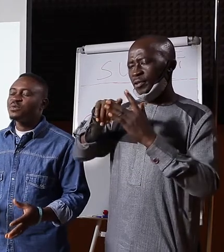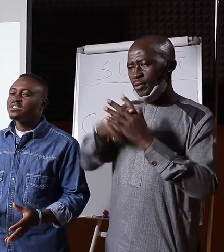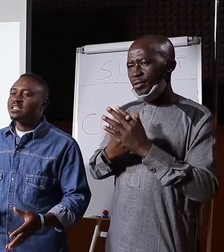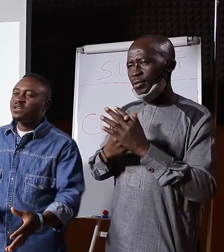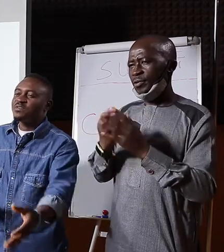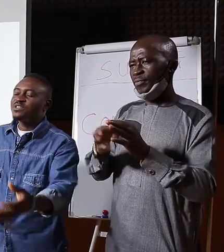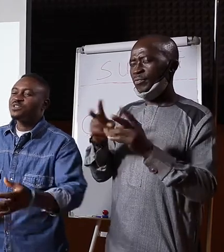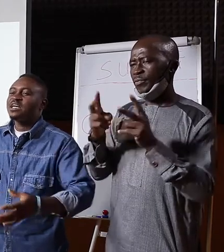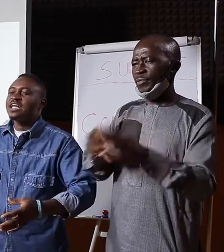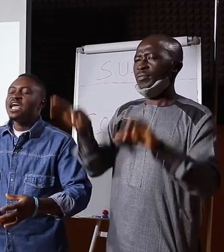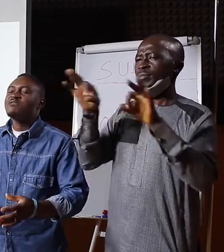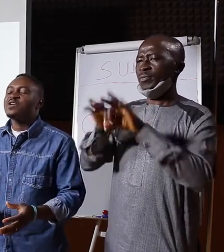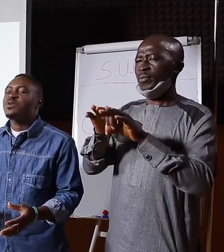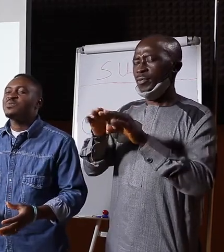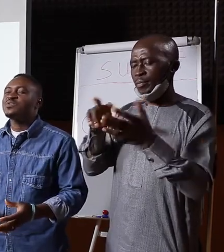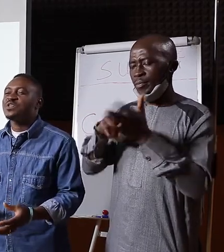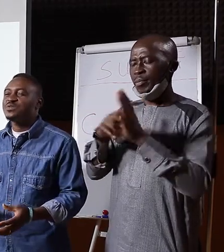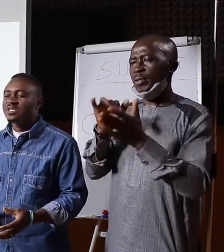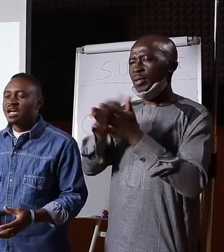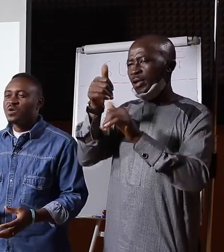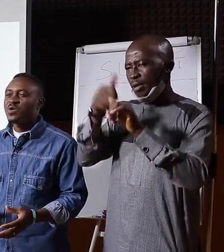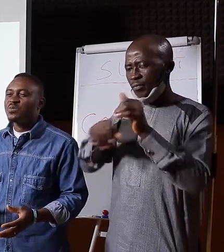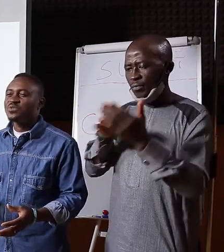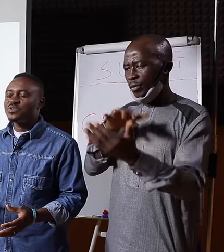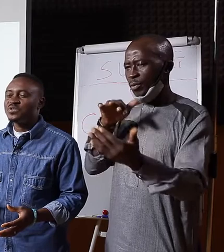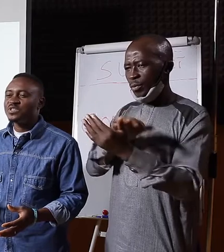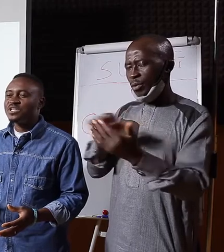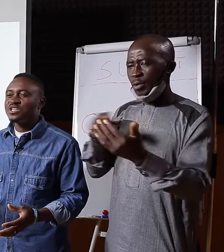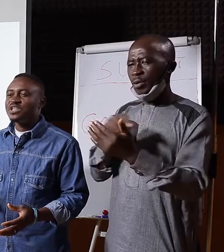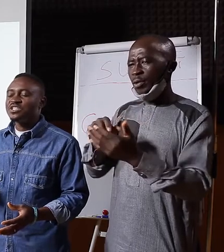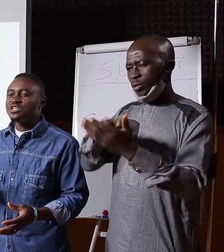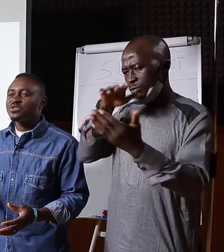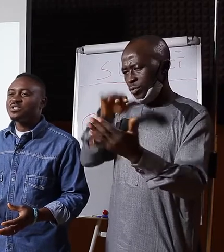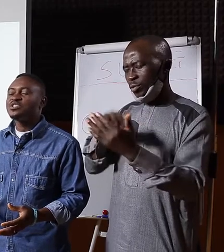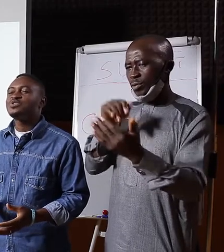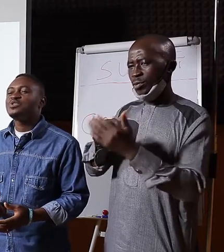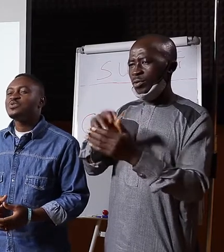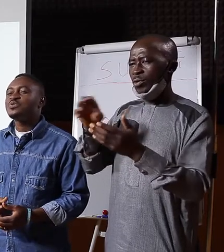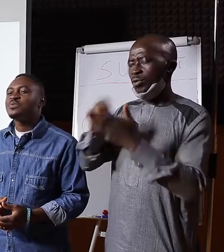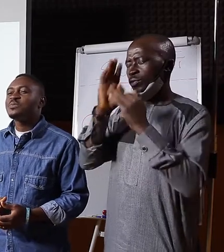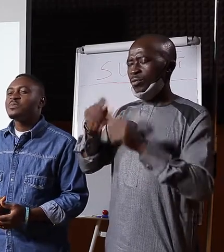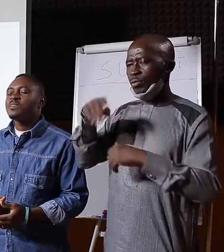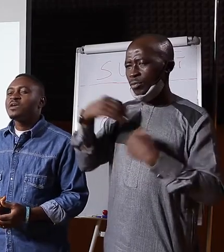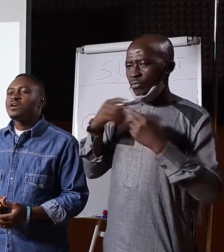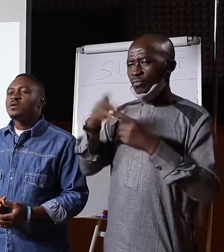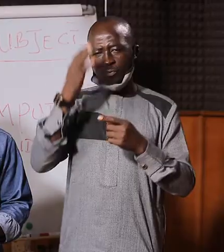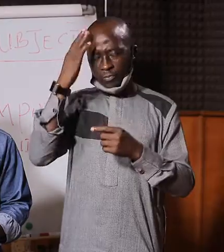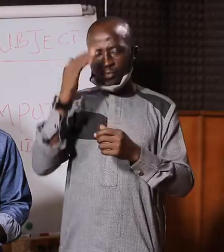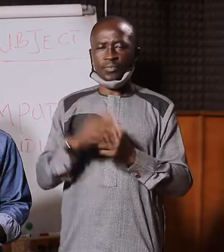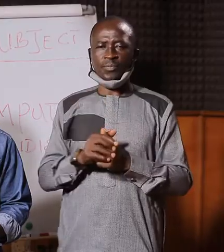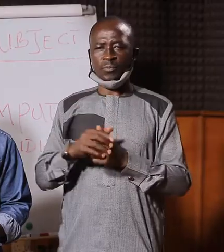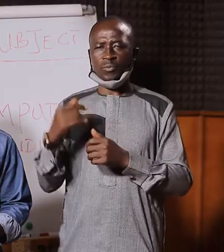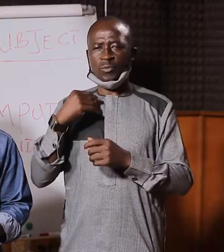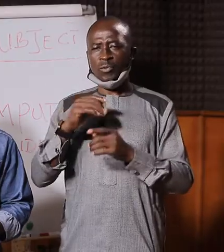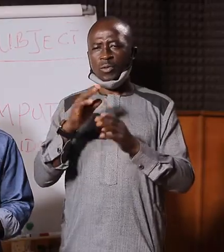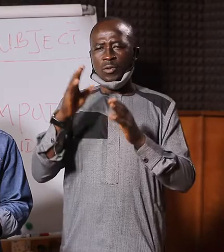is an important definition that every computer user or a computer study student should know. We are